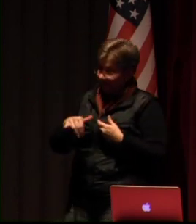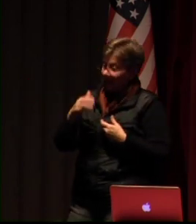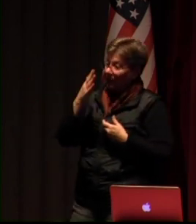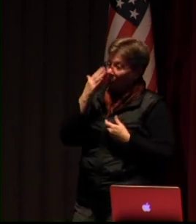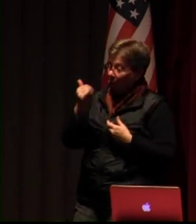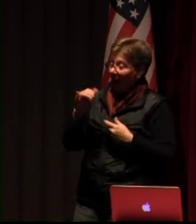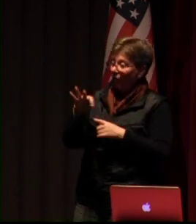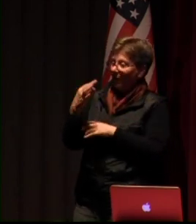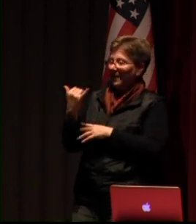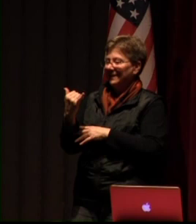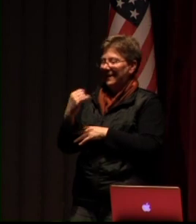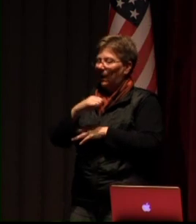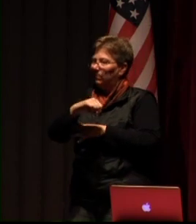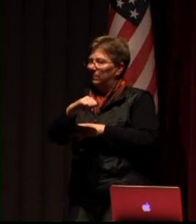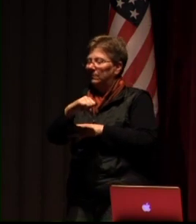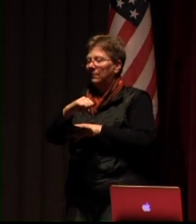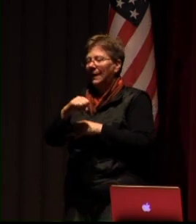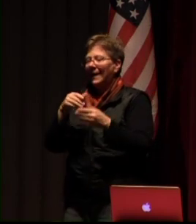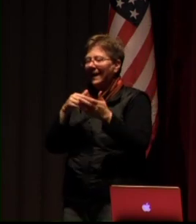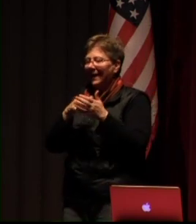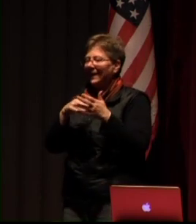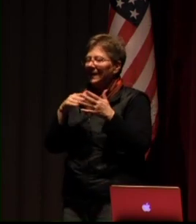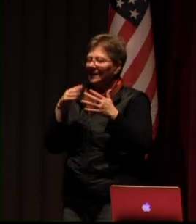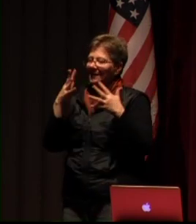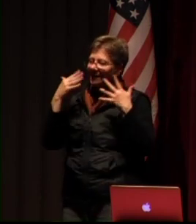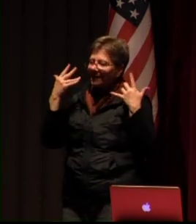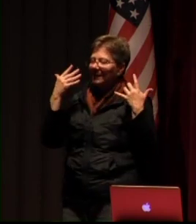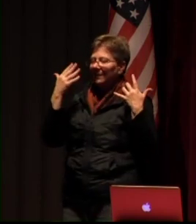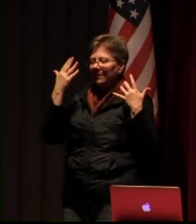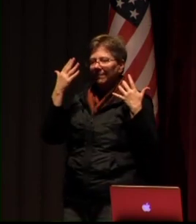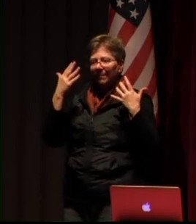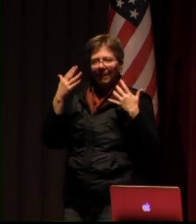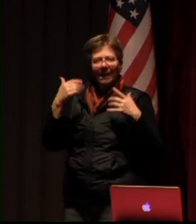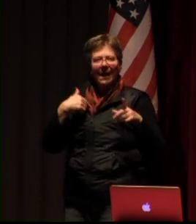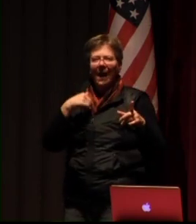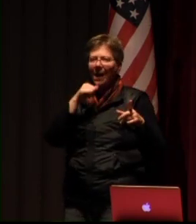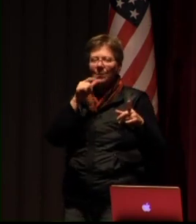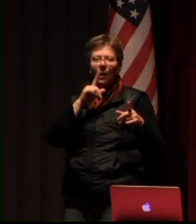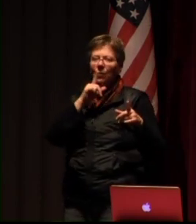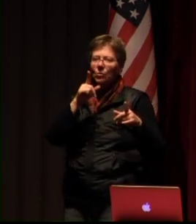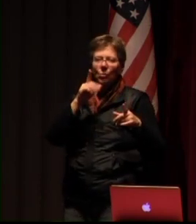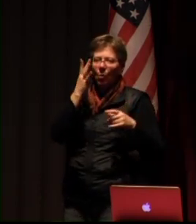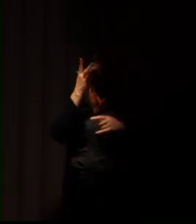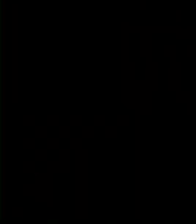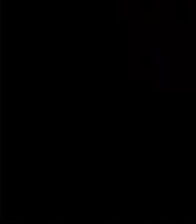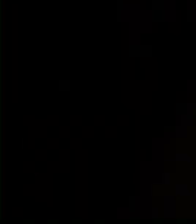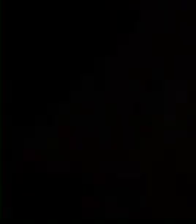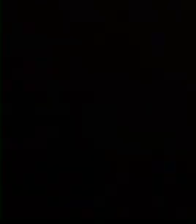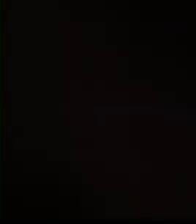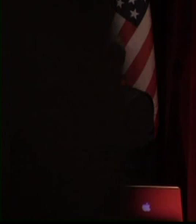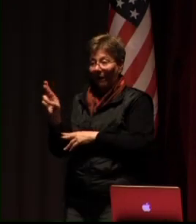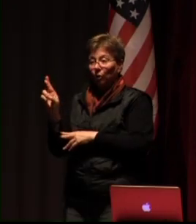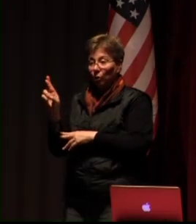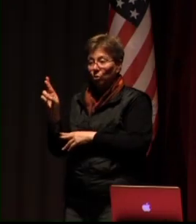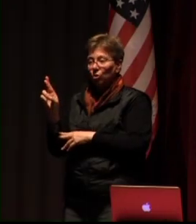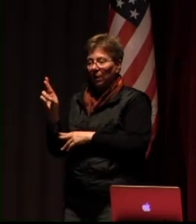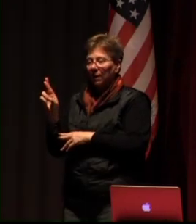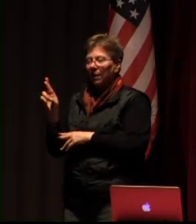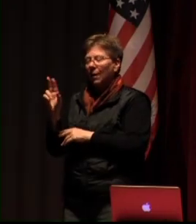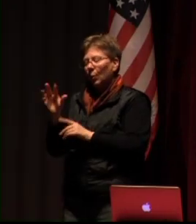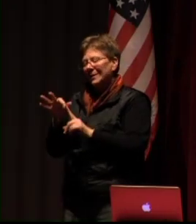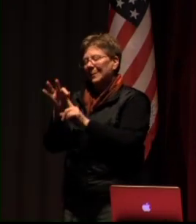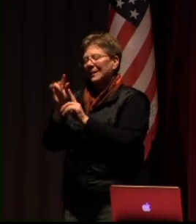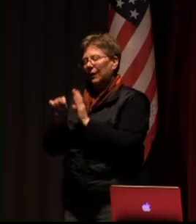France against trying that in the future, or your observation? I'm not sure entirely. I mean, the French Revolution was a particular